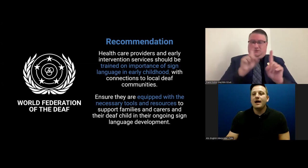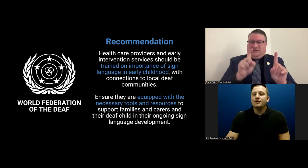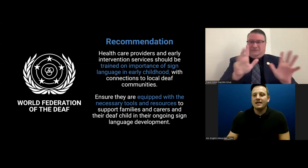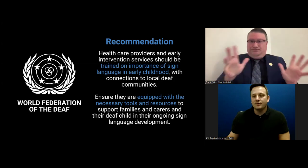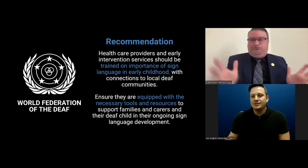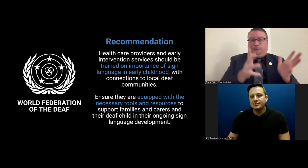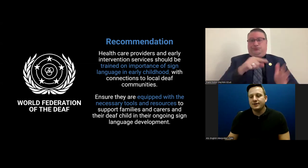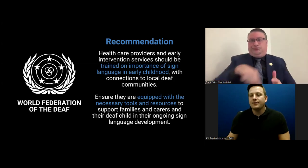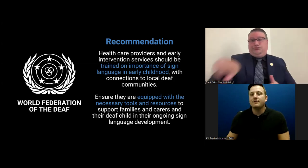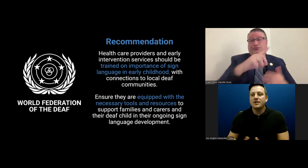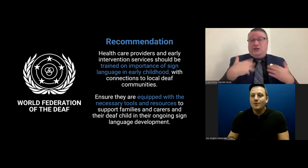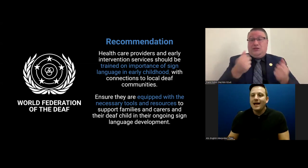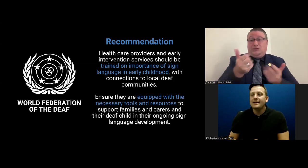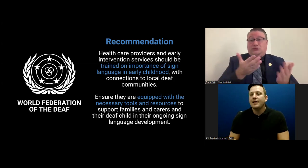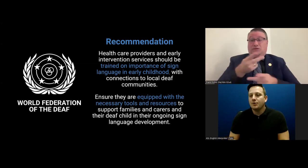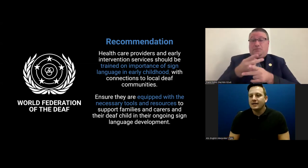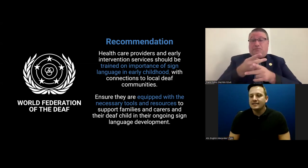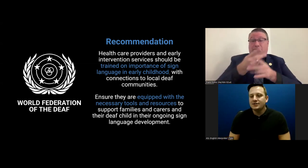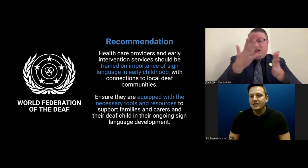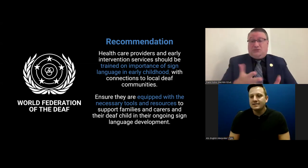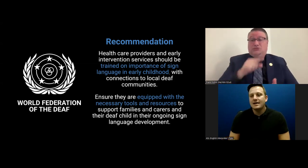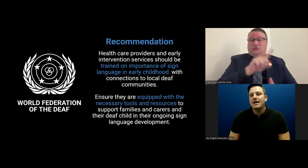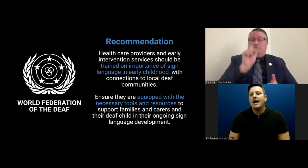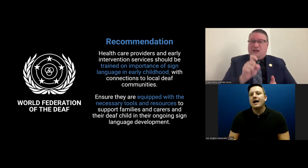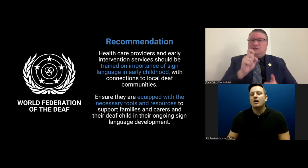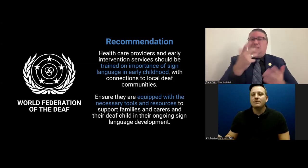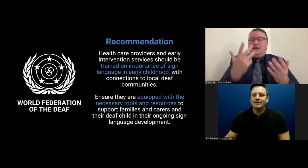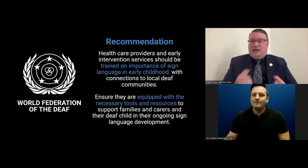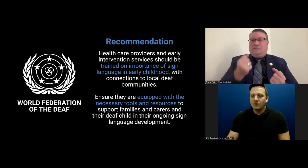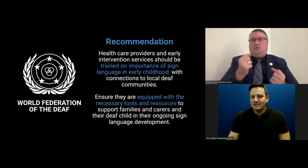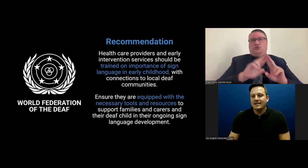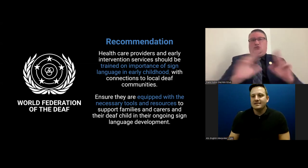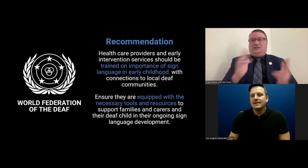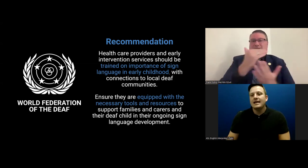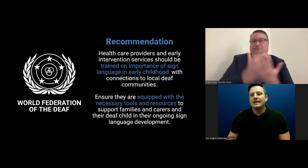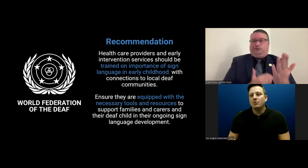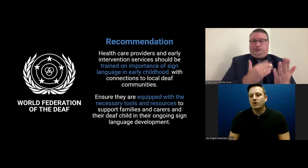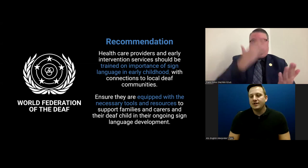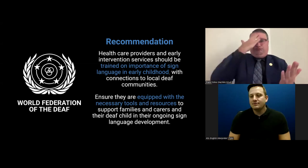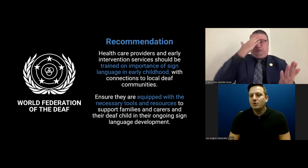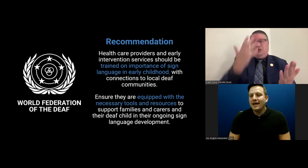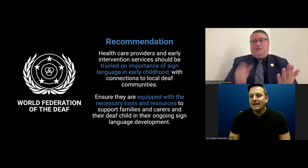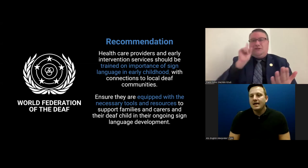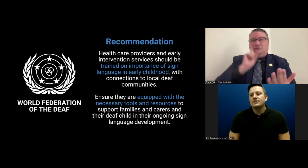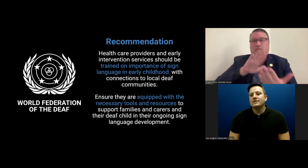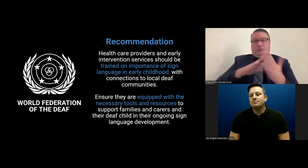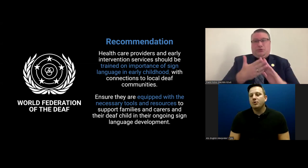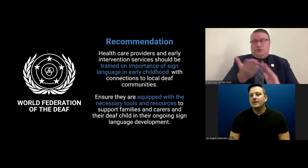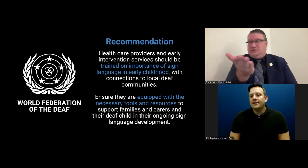other declarations that are out there from the UN and other organizations reinforce this in a more general way. So it's important that